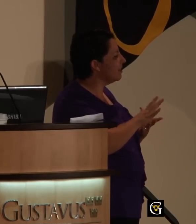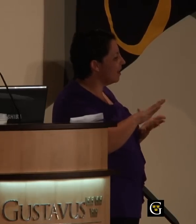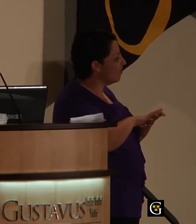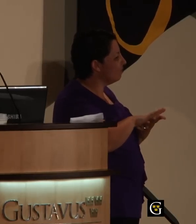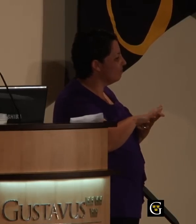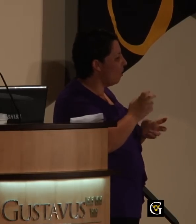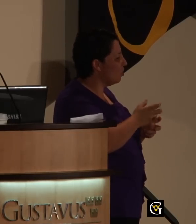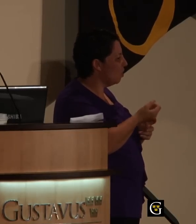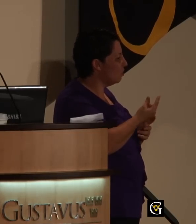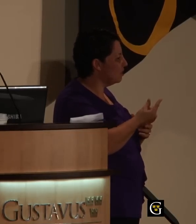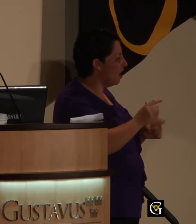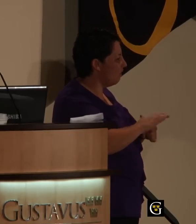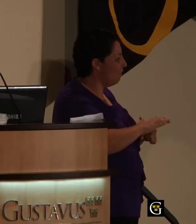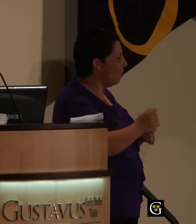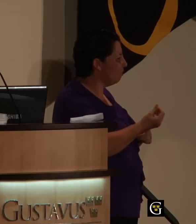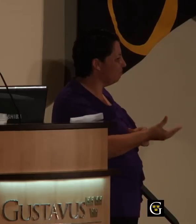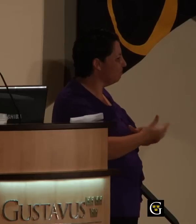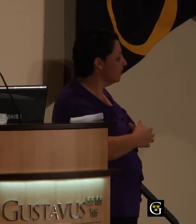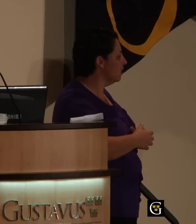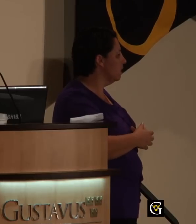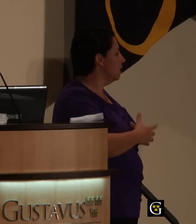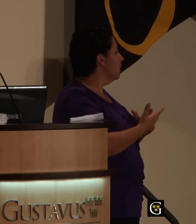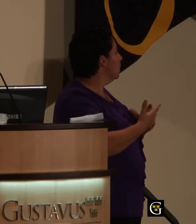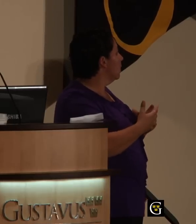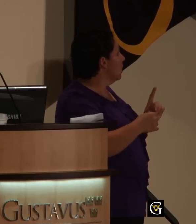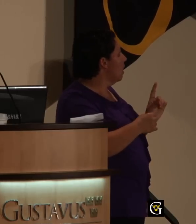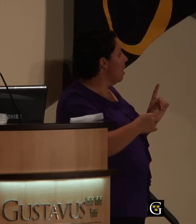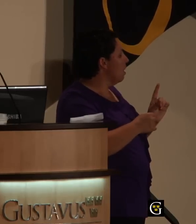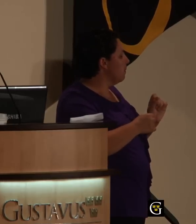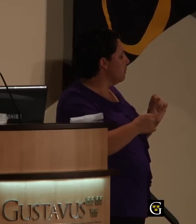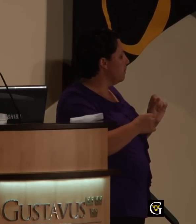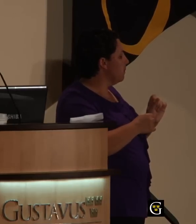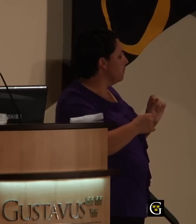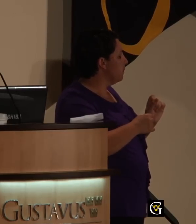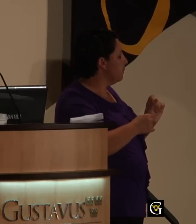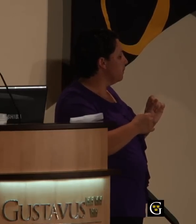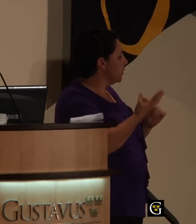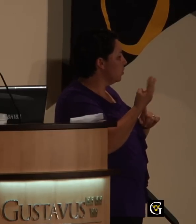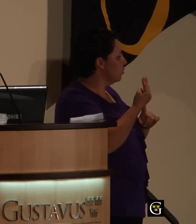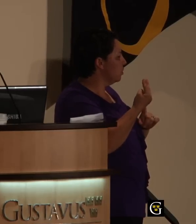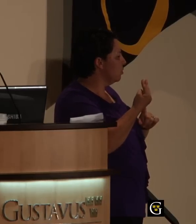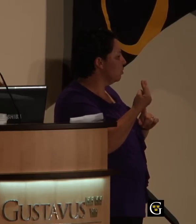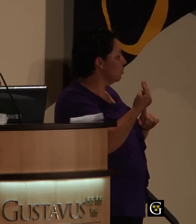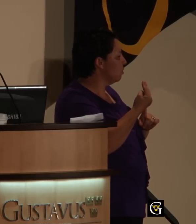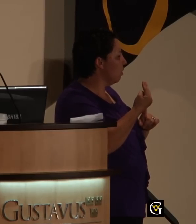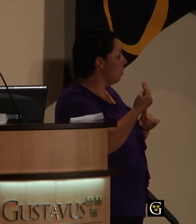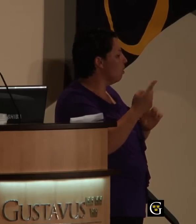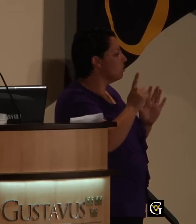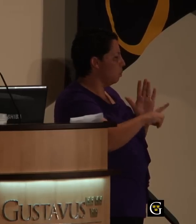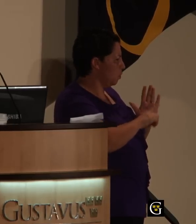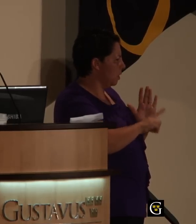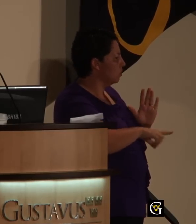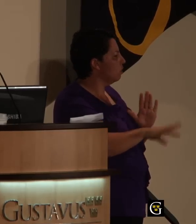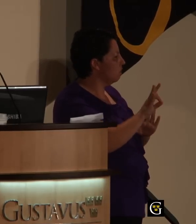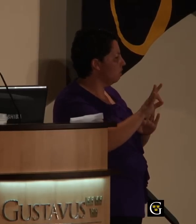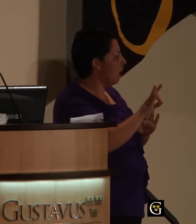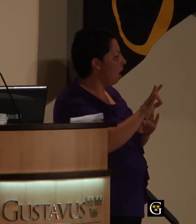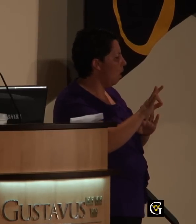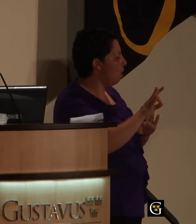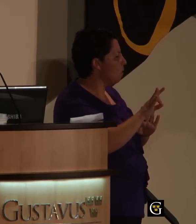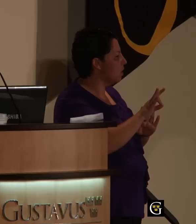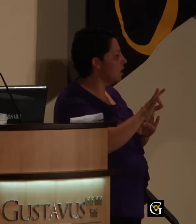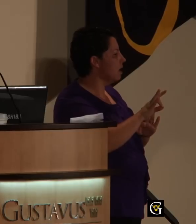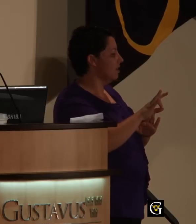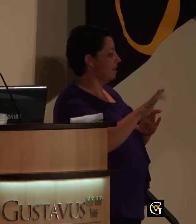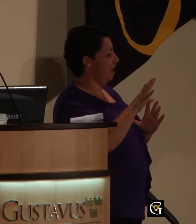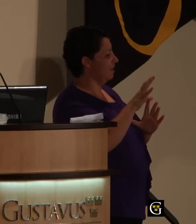research. Like, for example, this really neat paper that came out a couple of years ago, where they put electrodes in the hippocampus